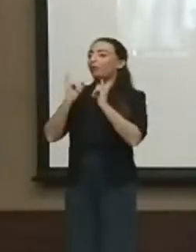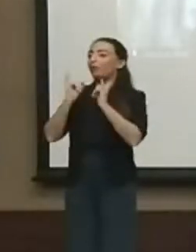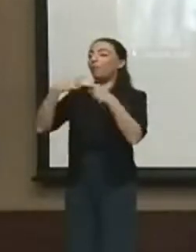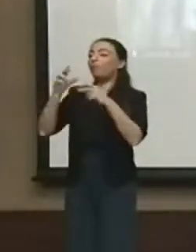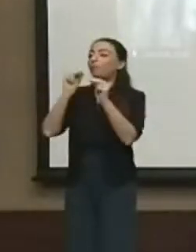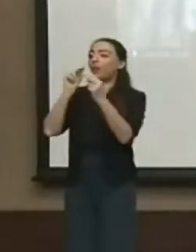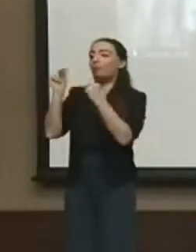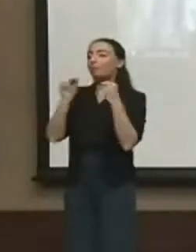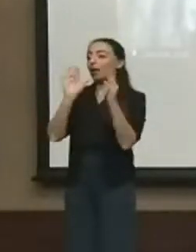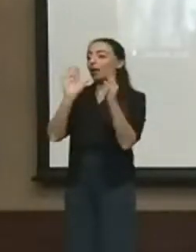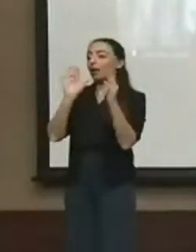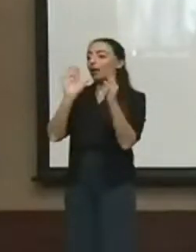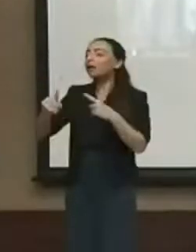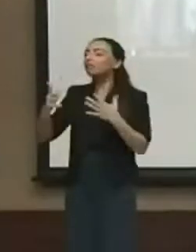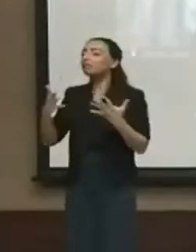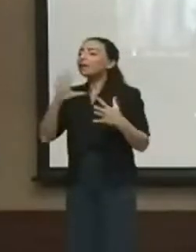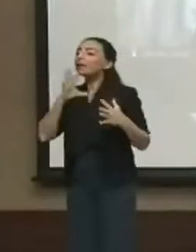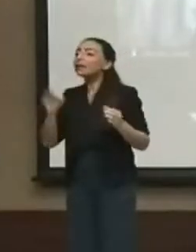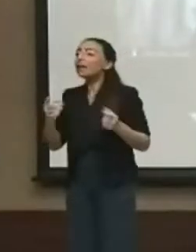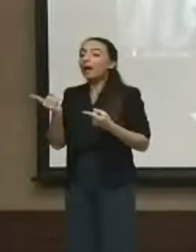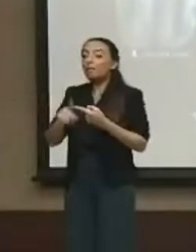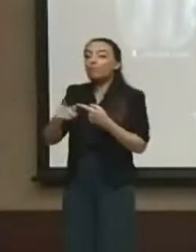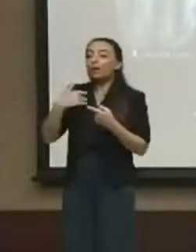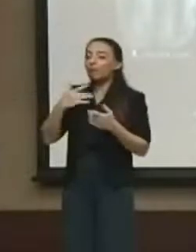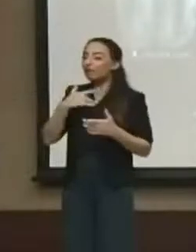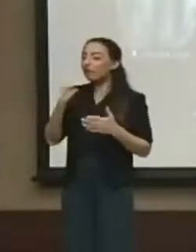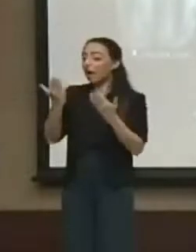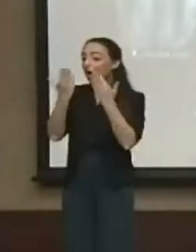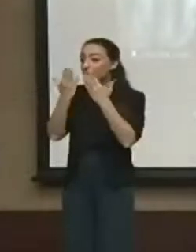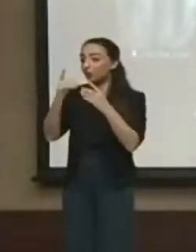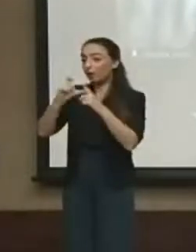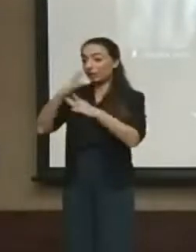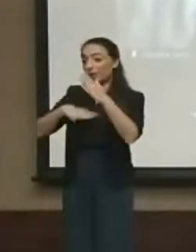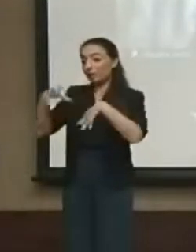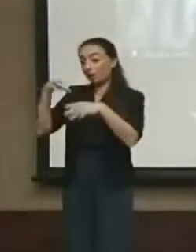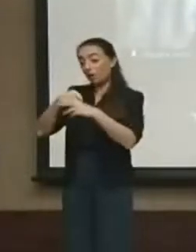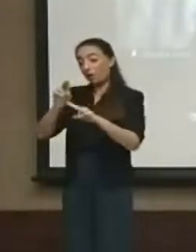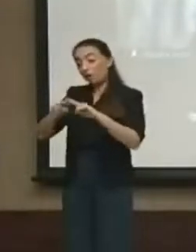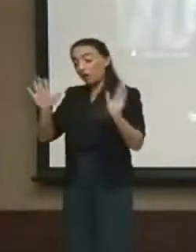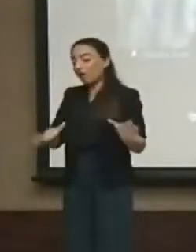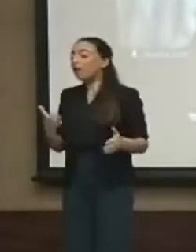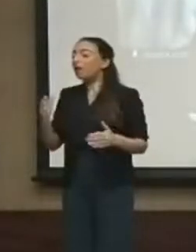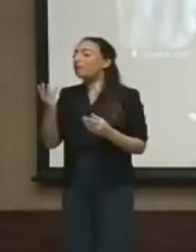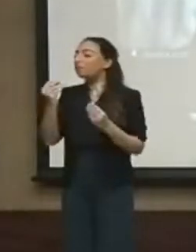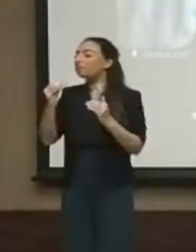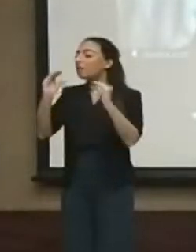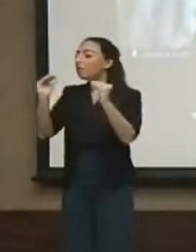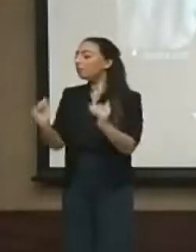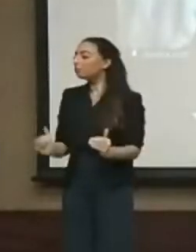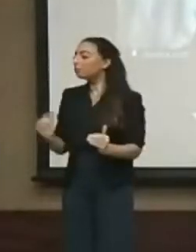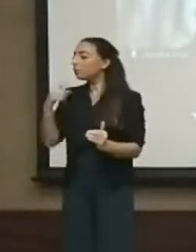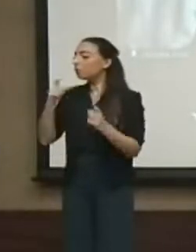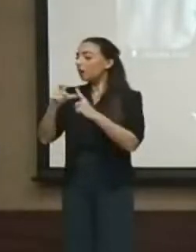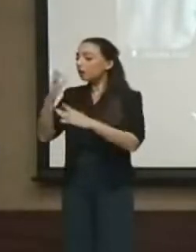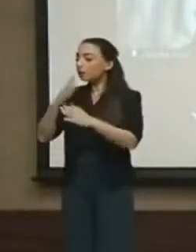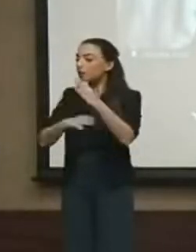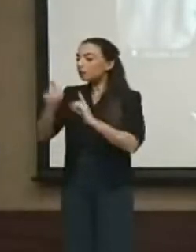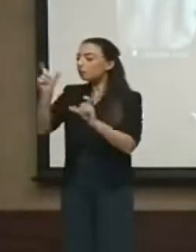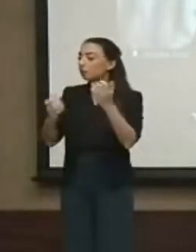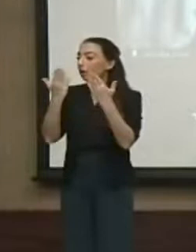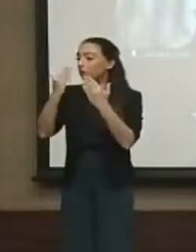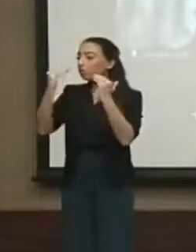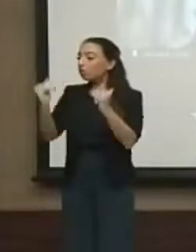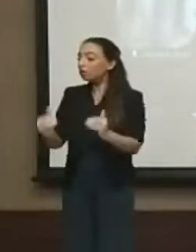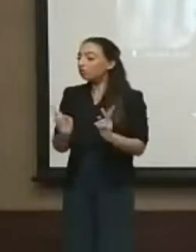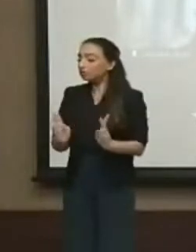at people with disability who are educated, it still seems to be a very small number. Joyce, could you tell us what are the challenges